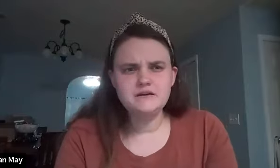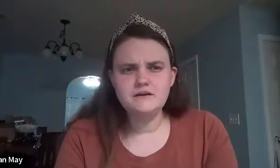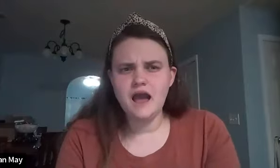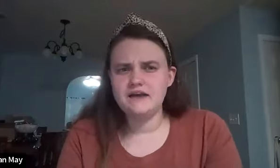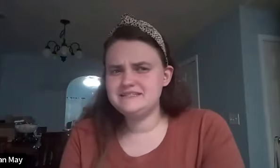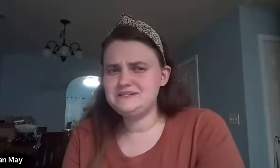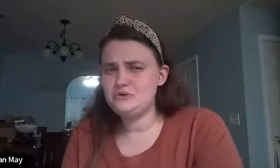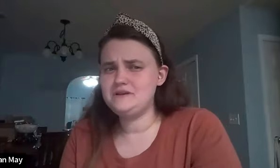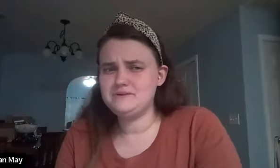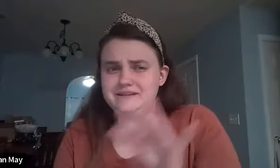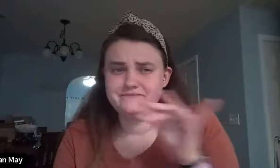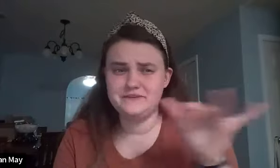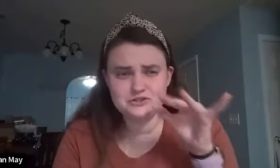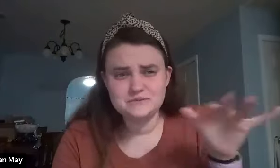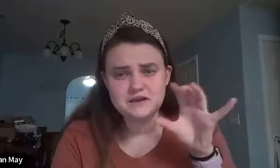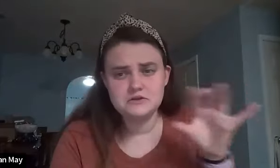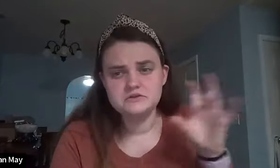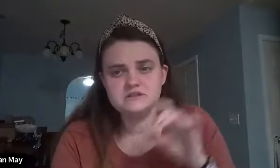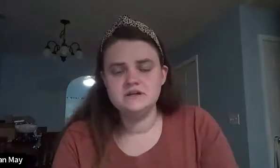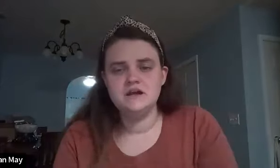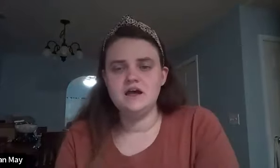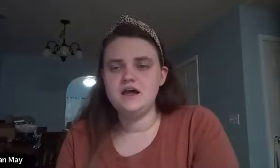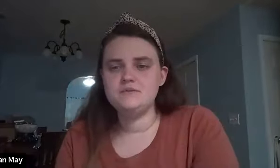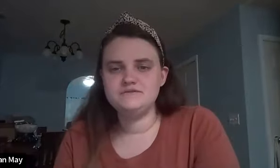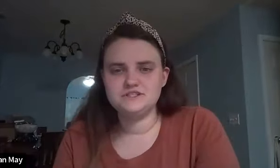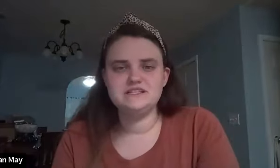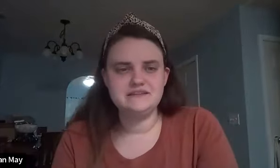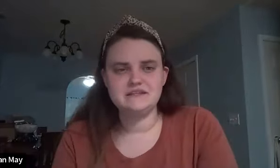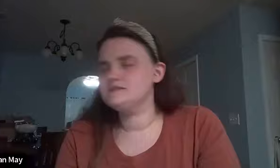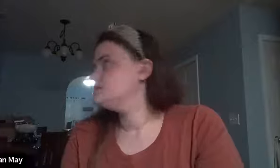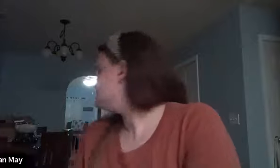Oatmeal, I've seen only really finger spelled. Unfortunately,